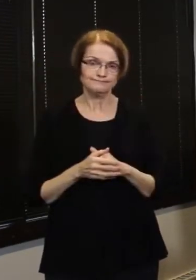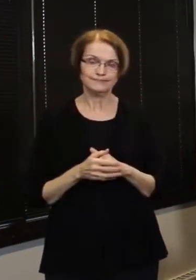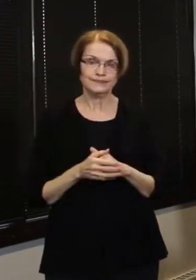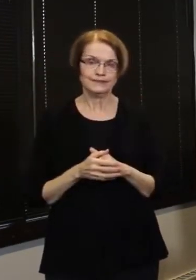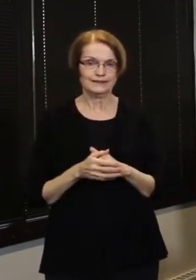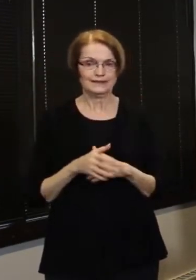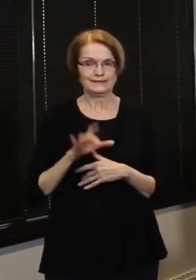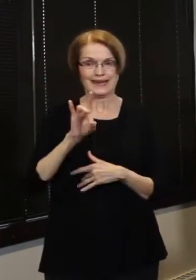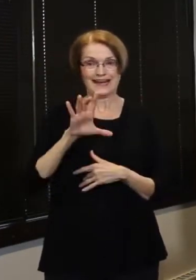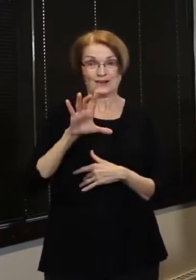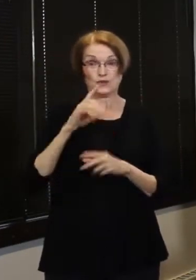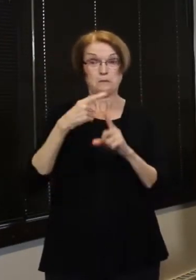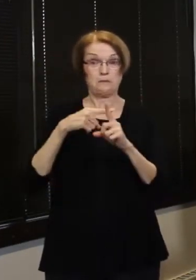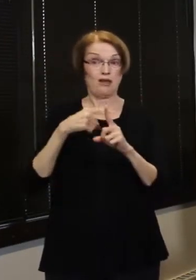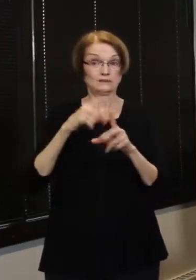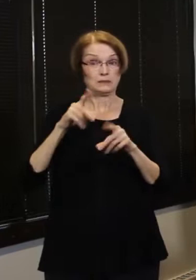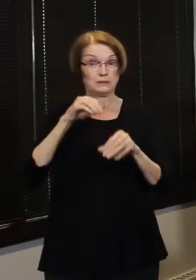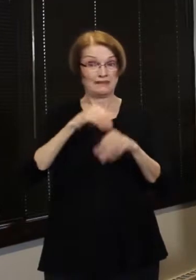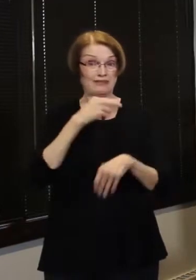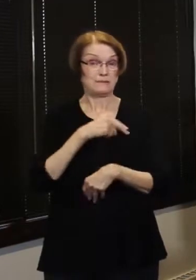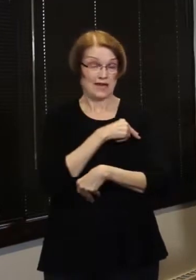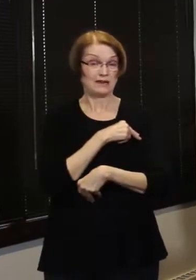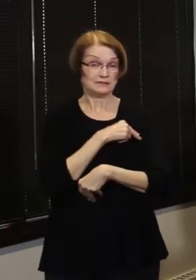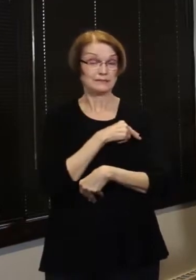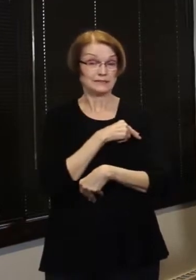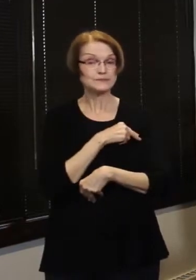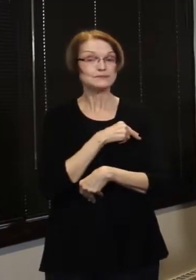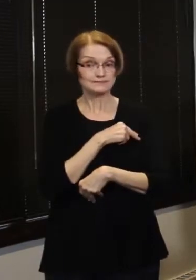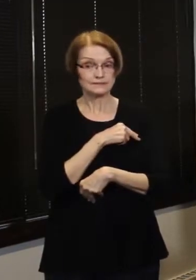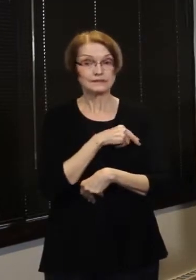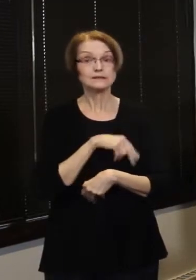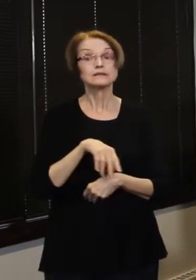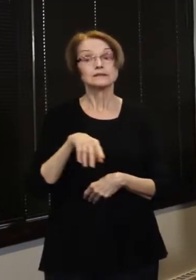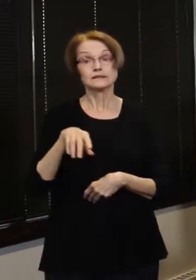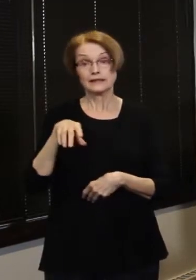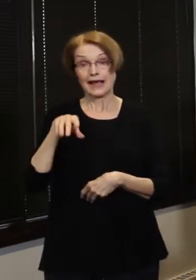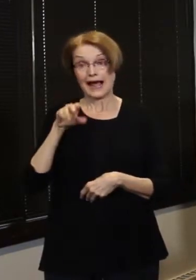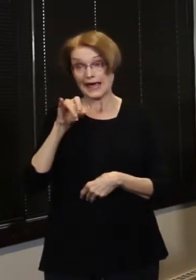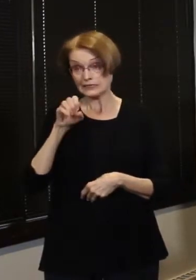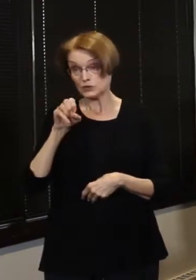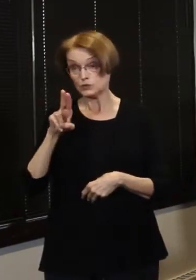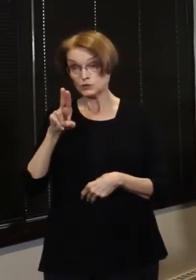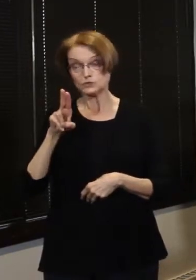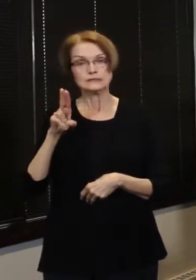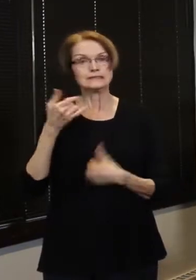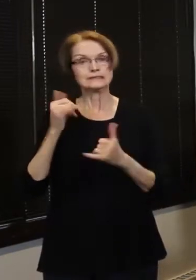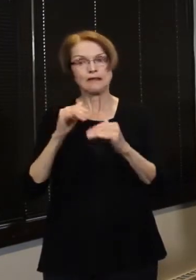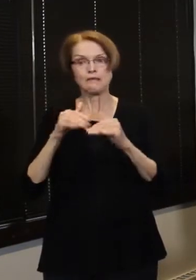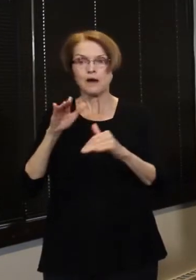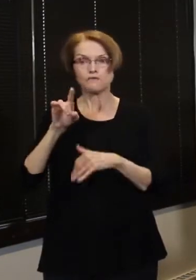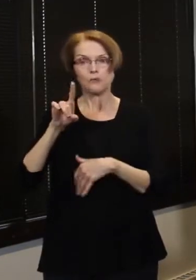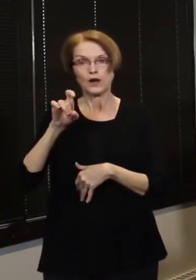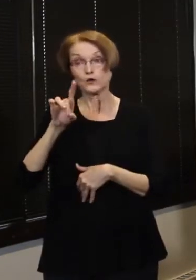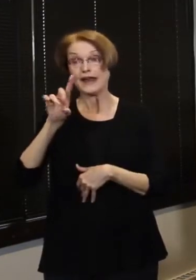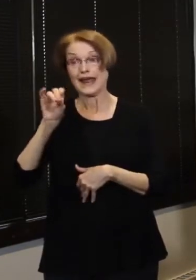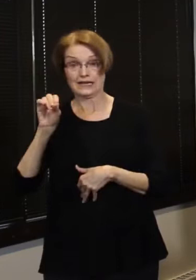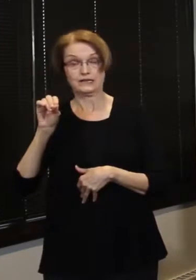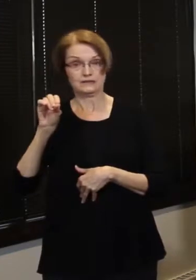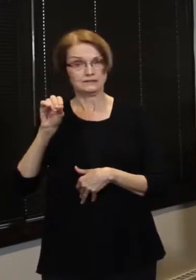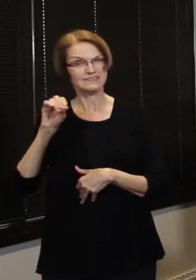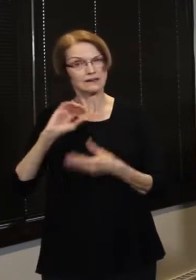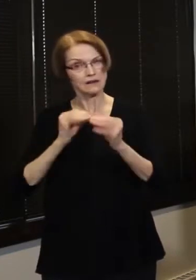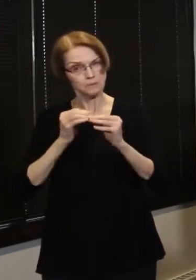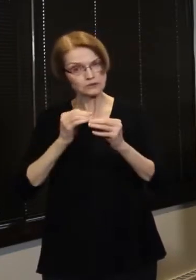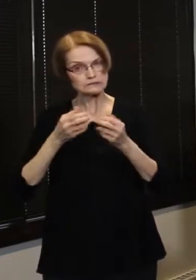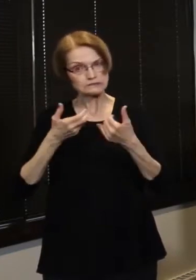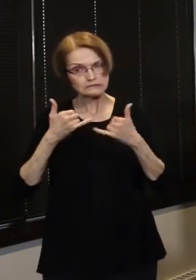in that 800 plus range for patients, and we're still at 180 patients in our ICUs. And so by no means